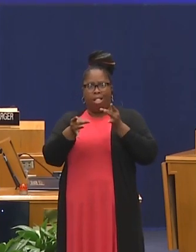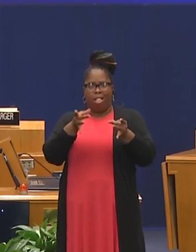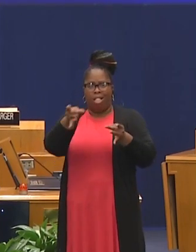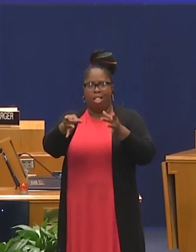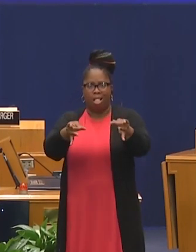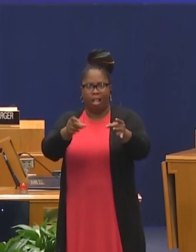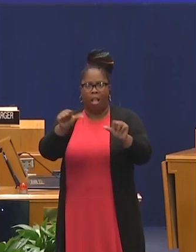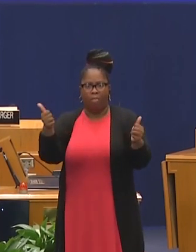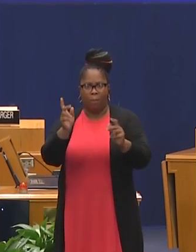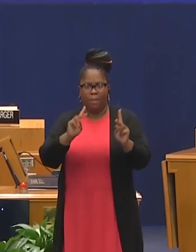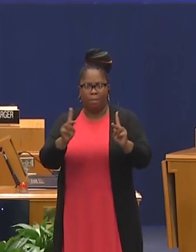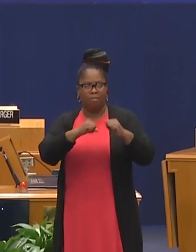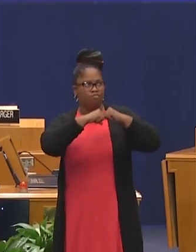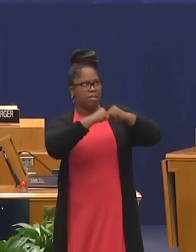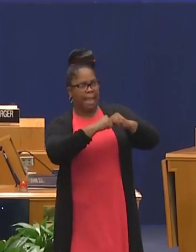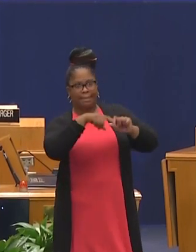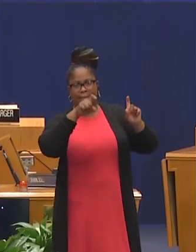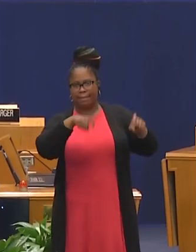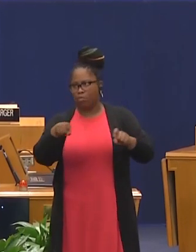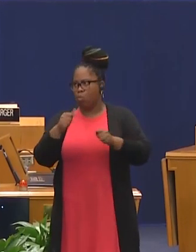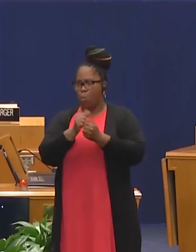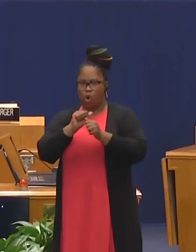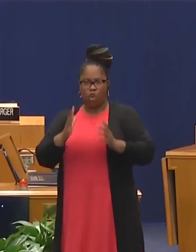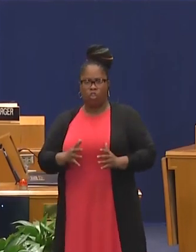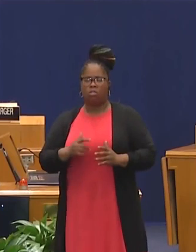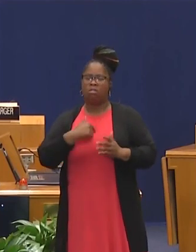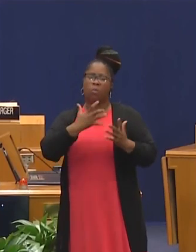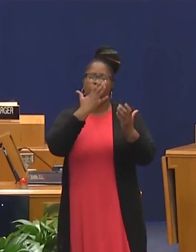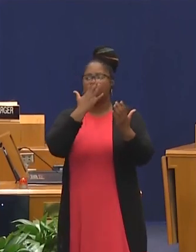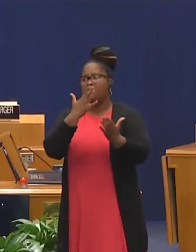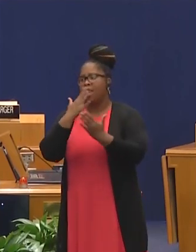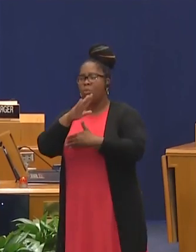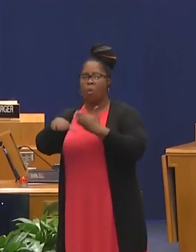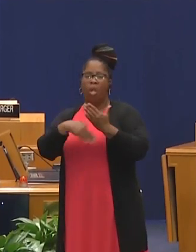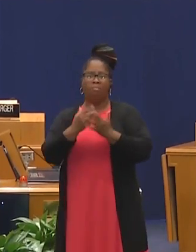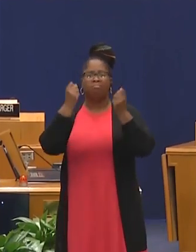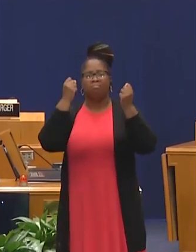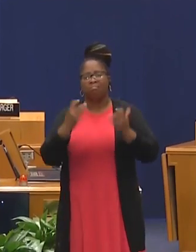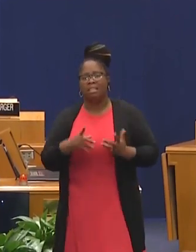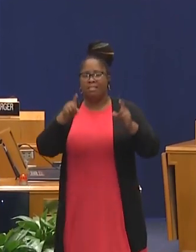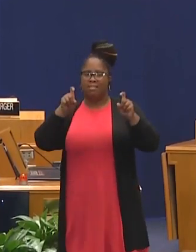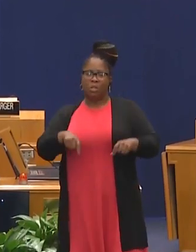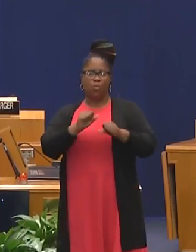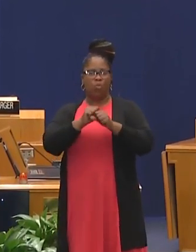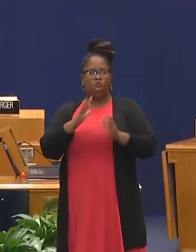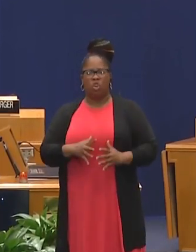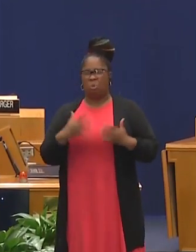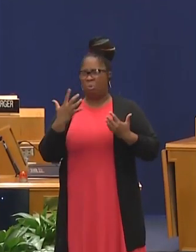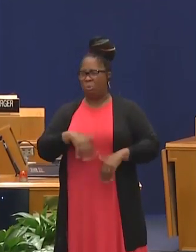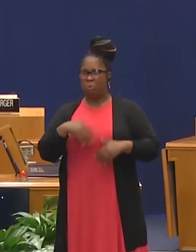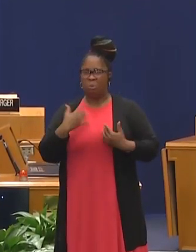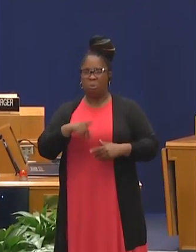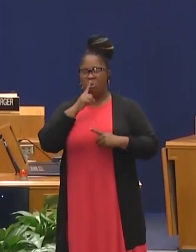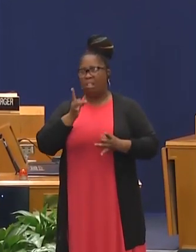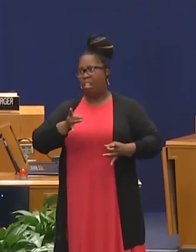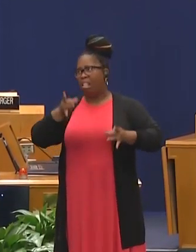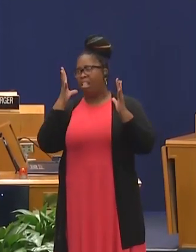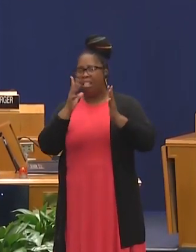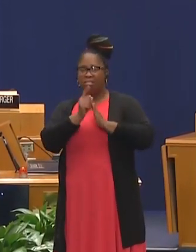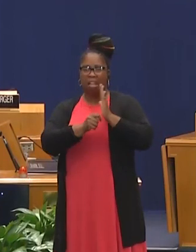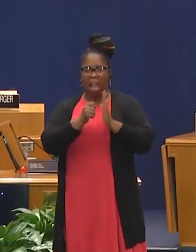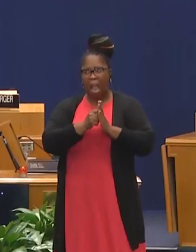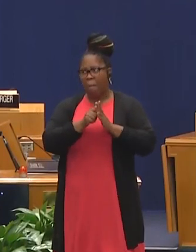do want to give a big thank you to all of our many, many essential workers. You're working under extraordinary circumstances, and you're keeping